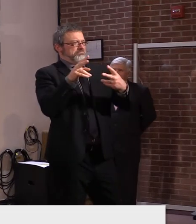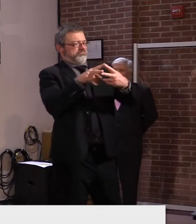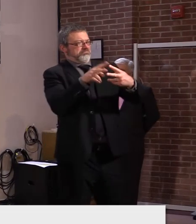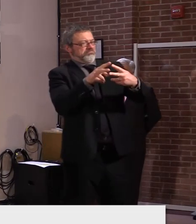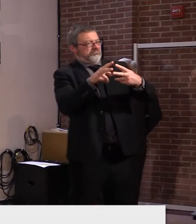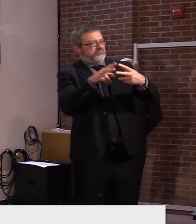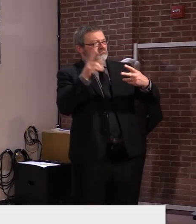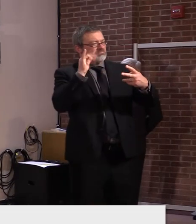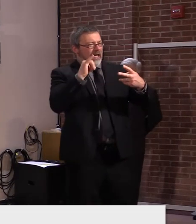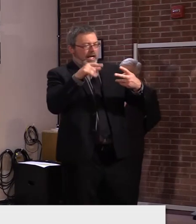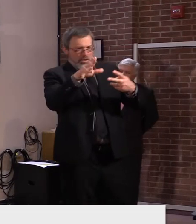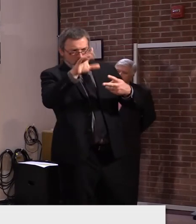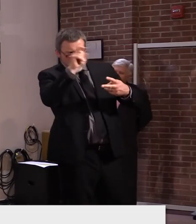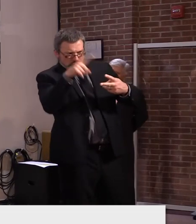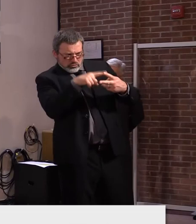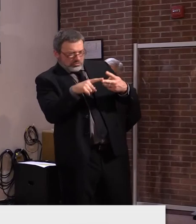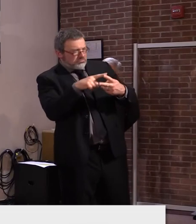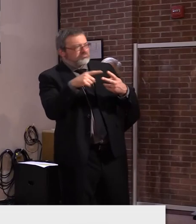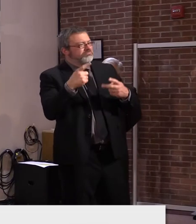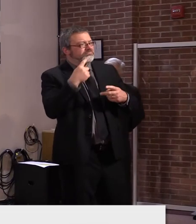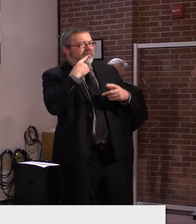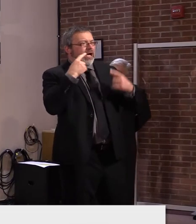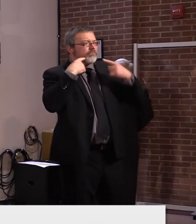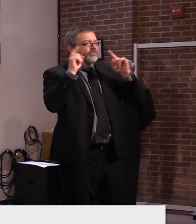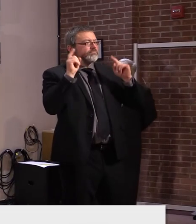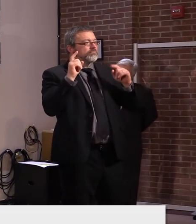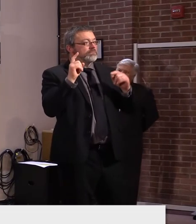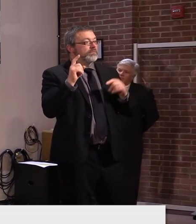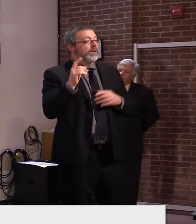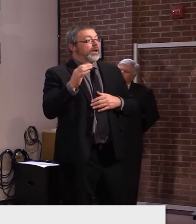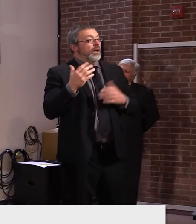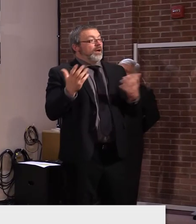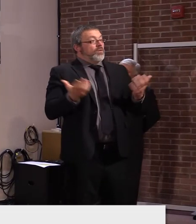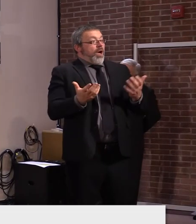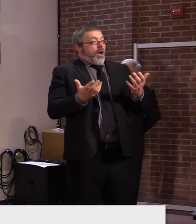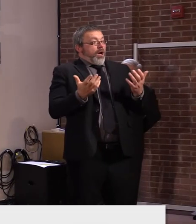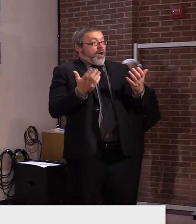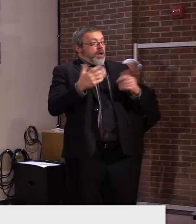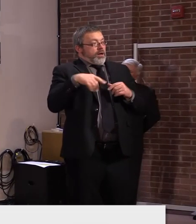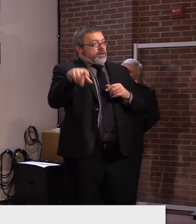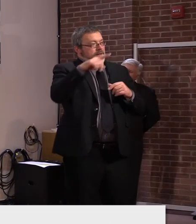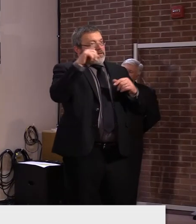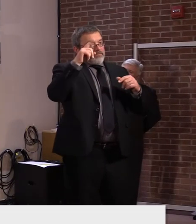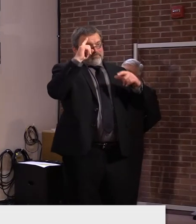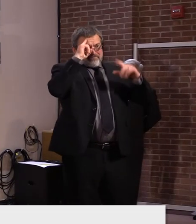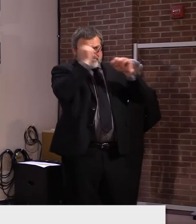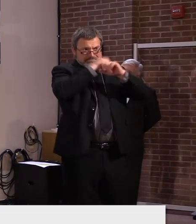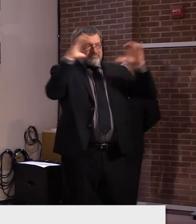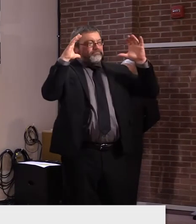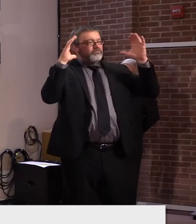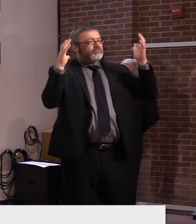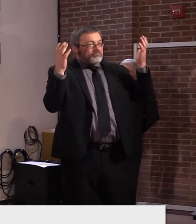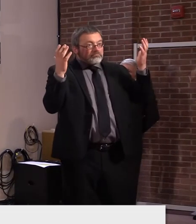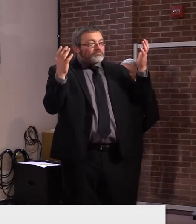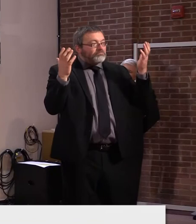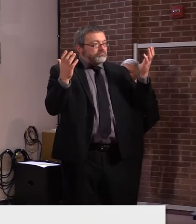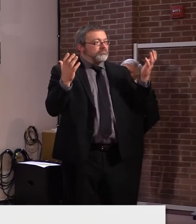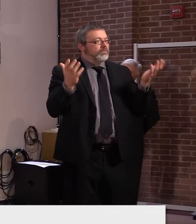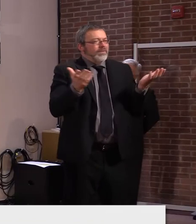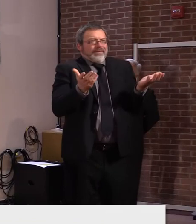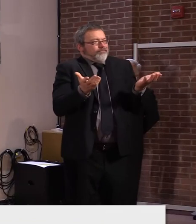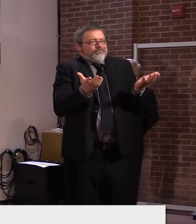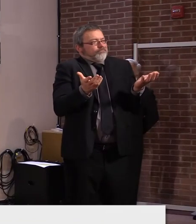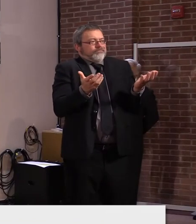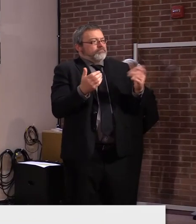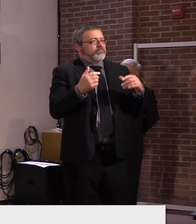in Massachusetts and other folks I know down there, I think there were expectations that those services could be delivered to a certain extent, and a